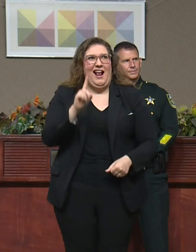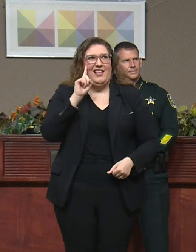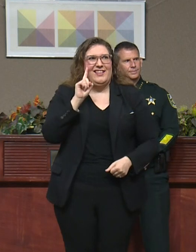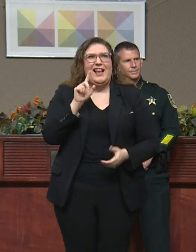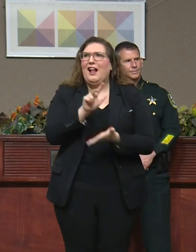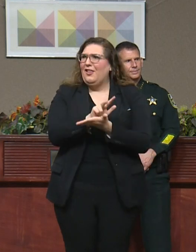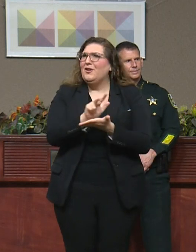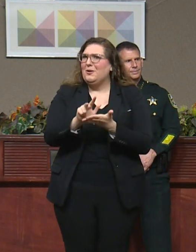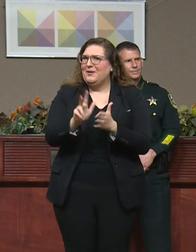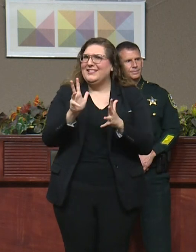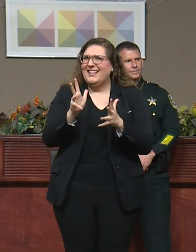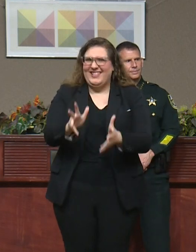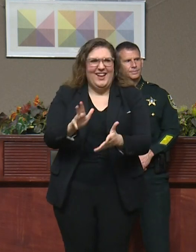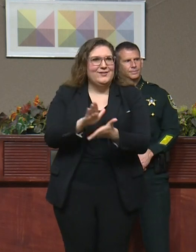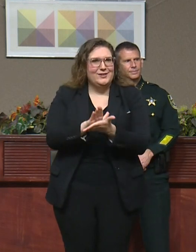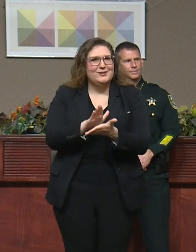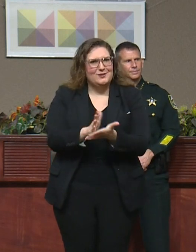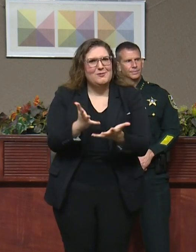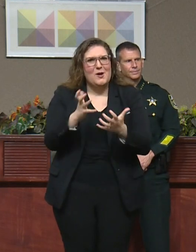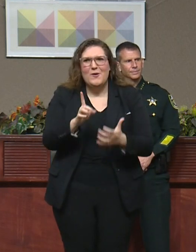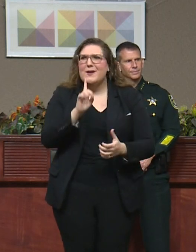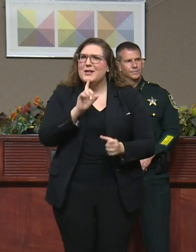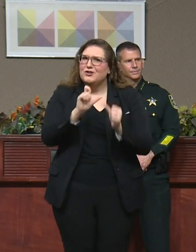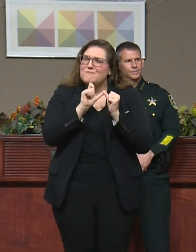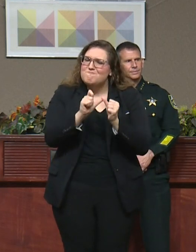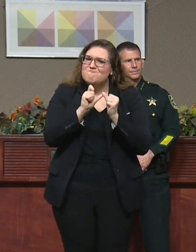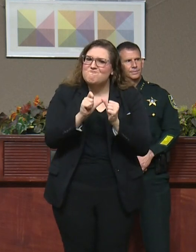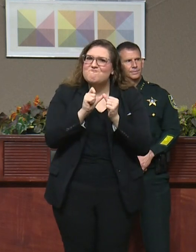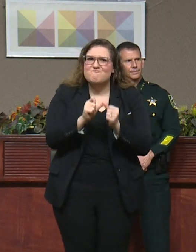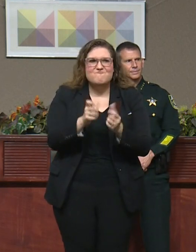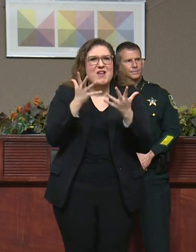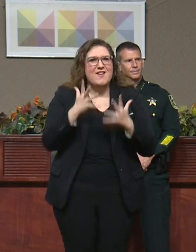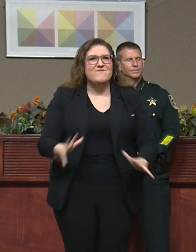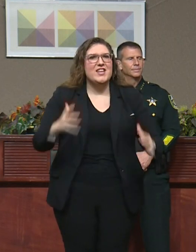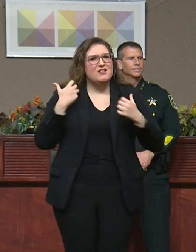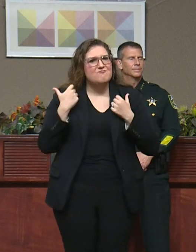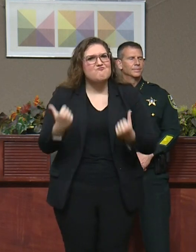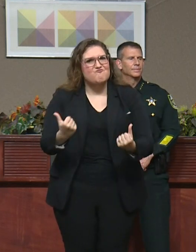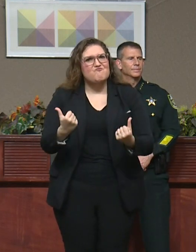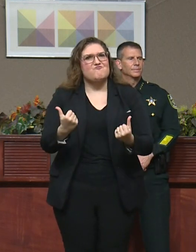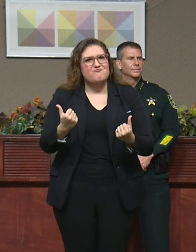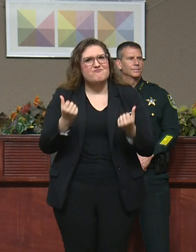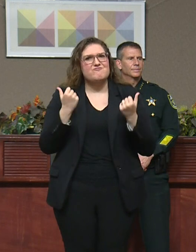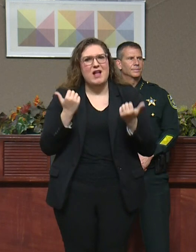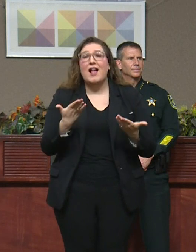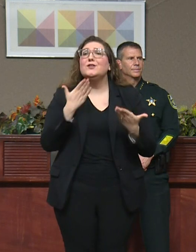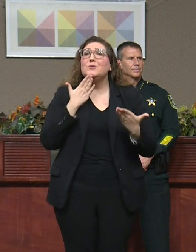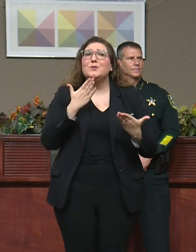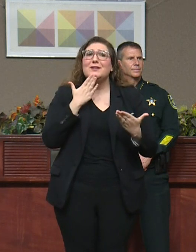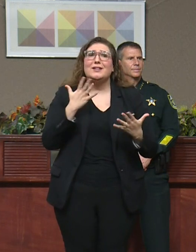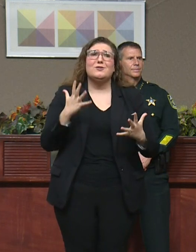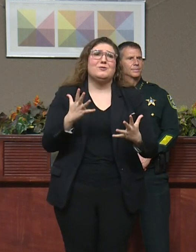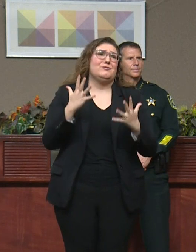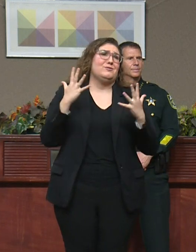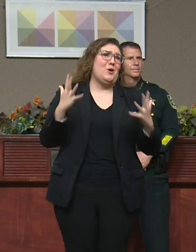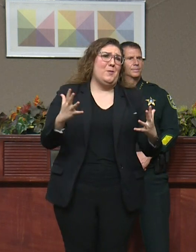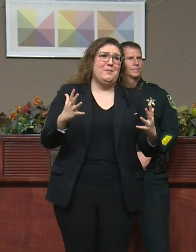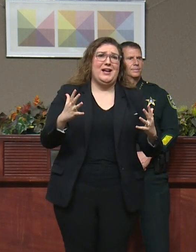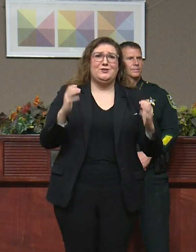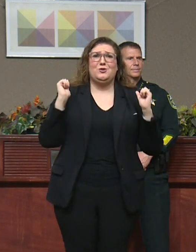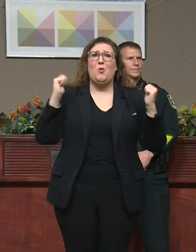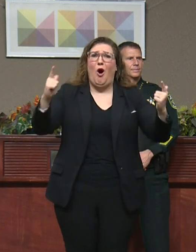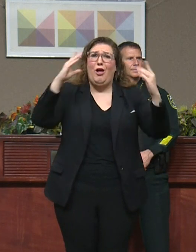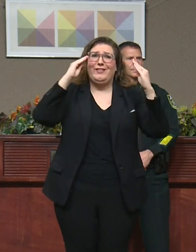go. We need them to finish strong, but thanks to all of our teachers on behalf of our board and all of our administration.